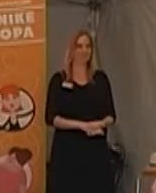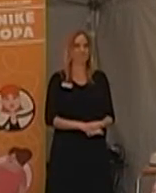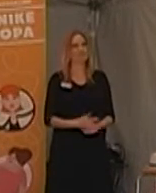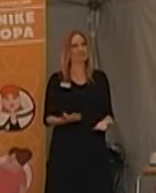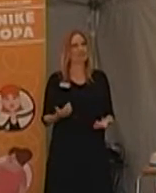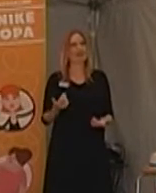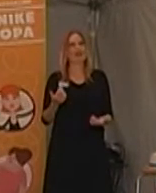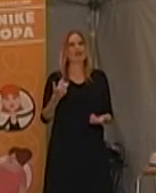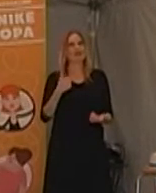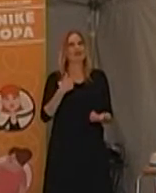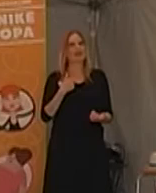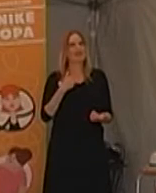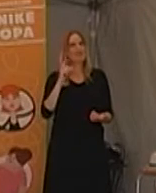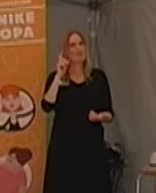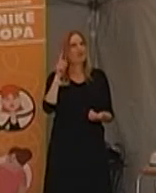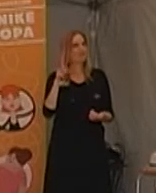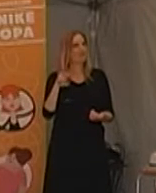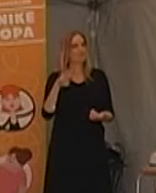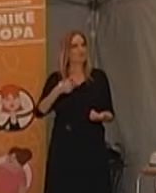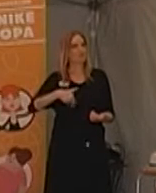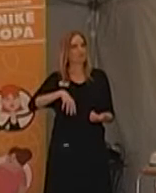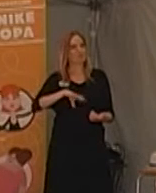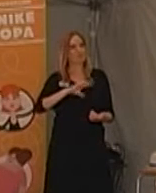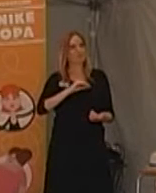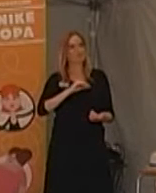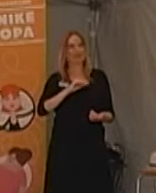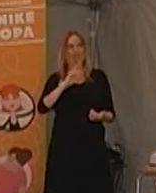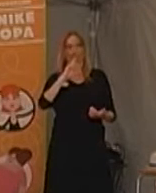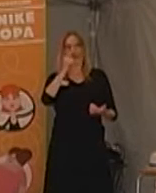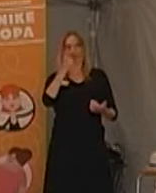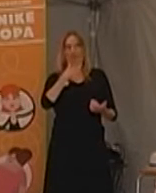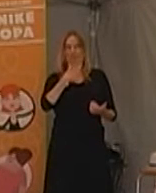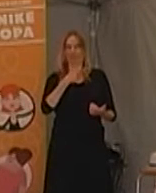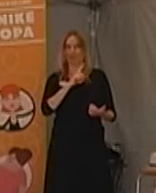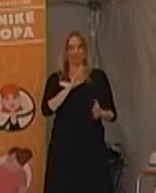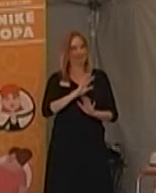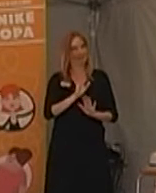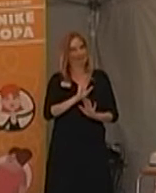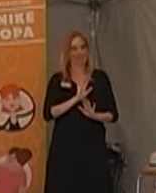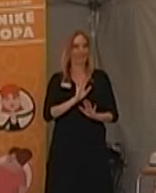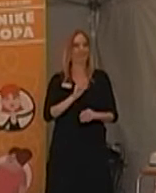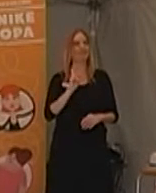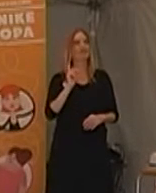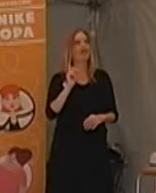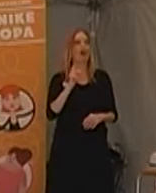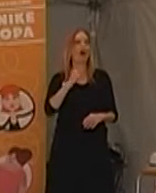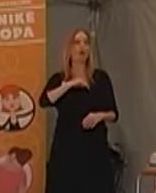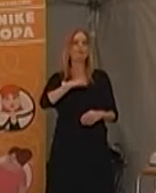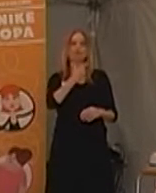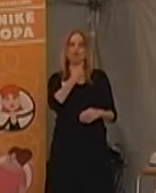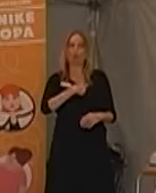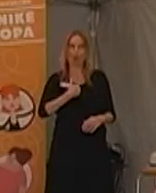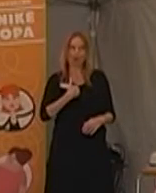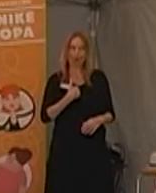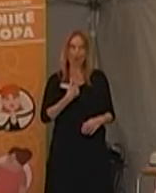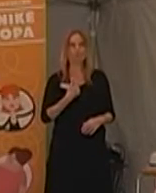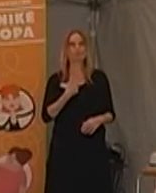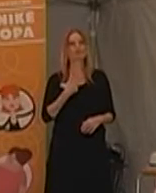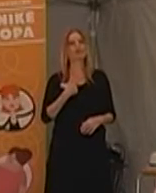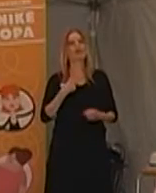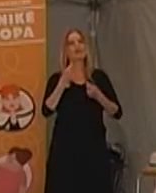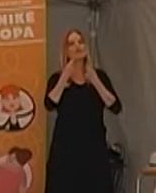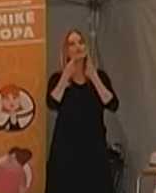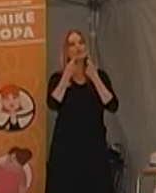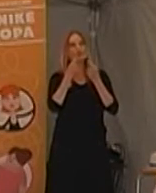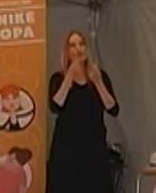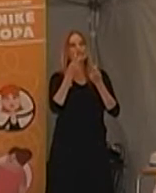I don't think if there's something very wrong with us, but again, as a psychologist, I would recommend you to look